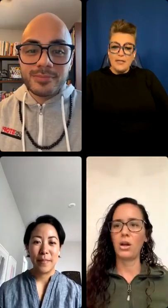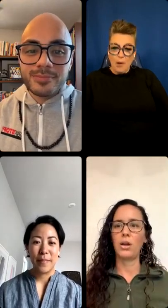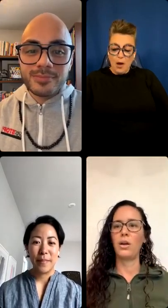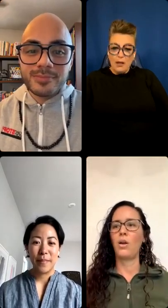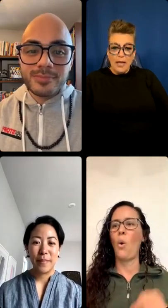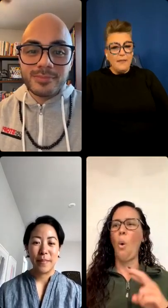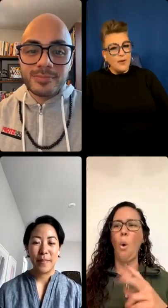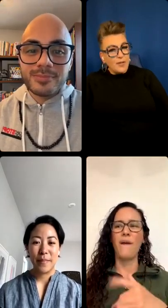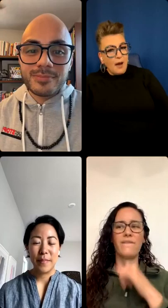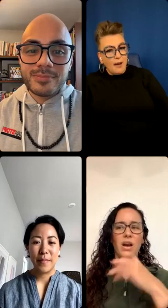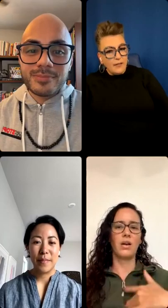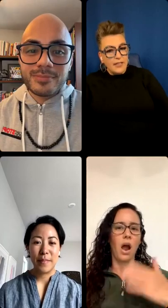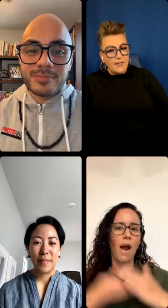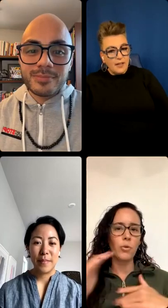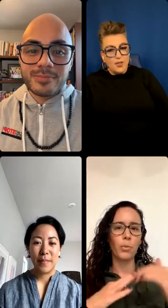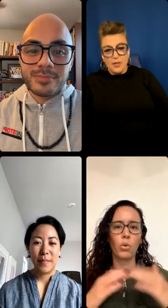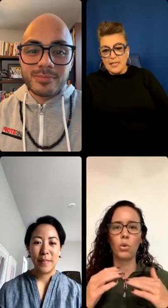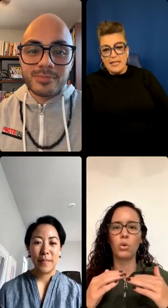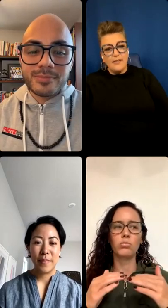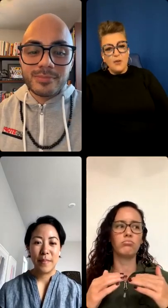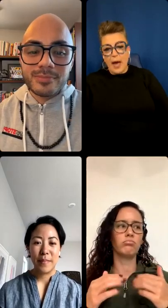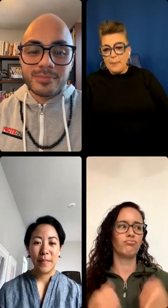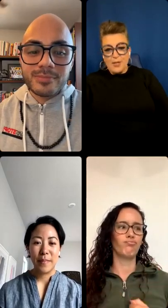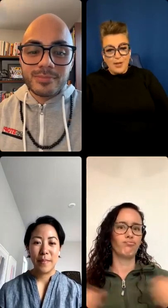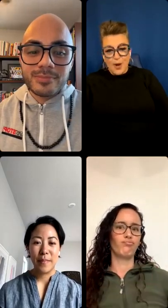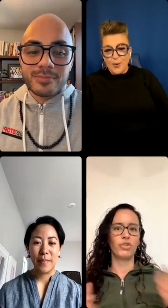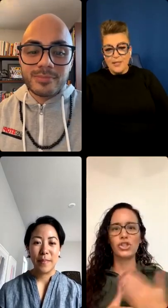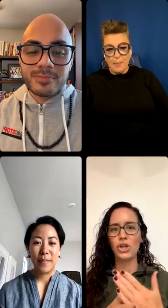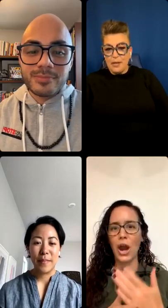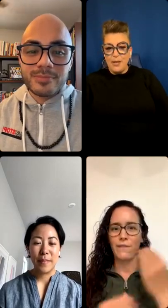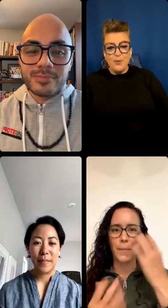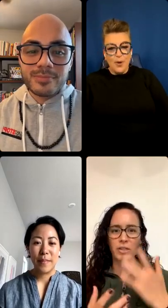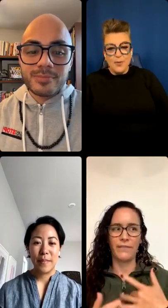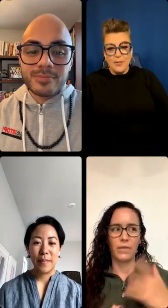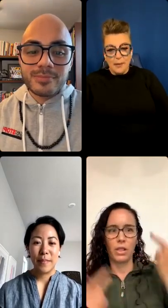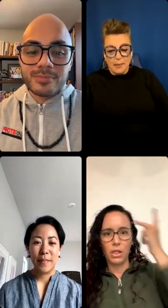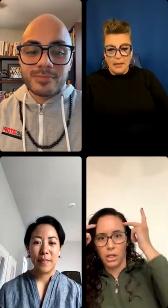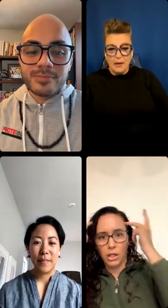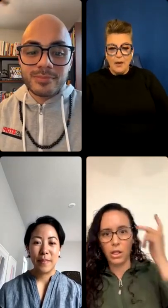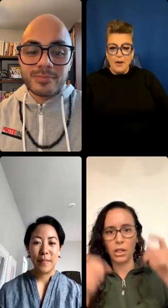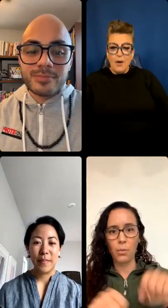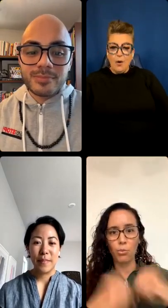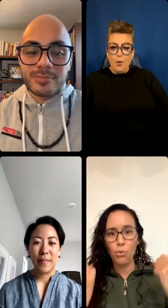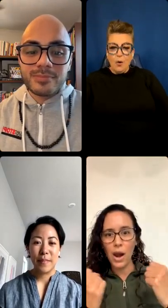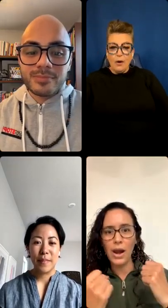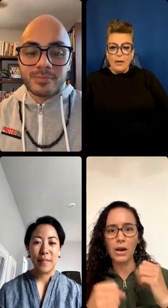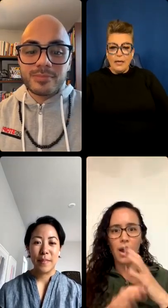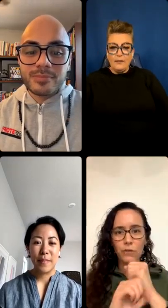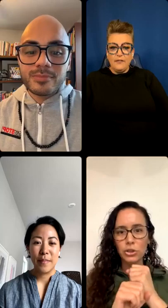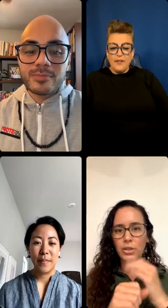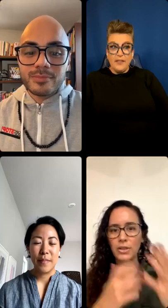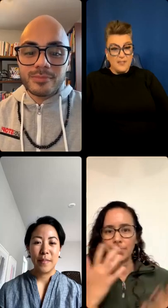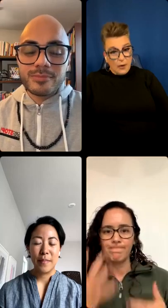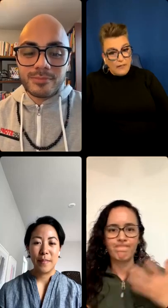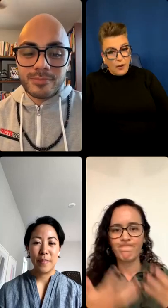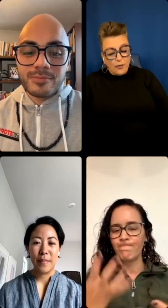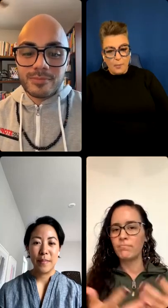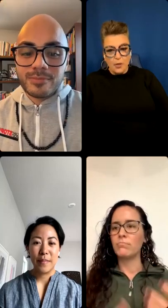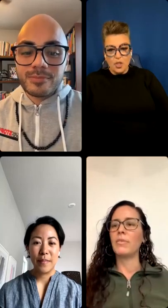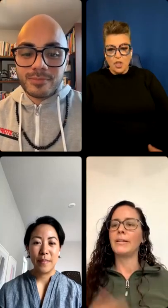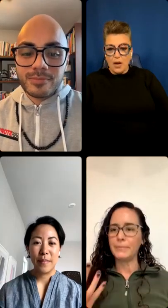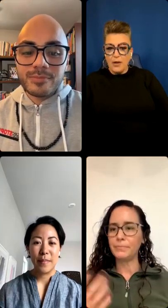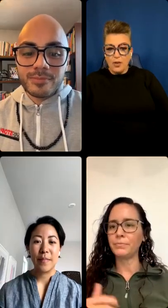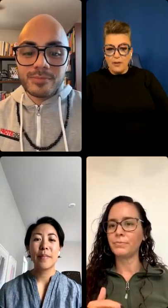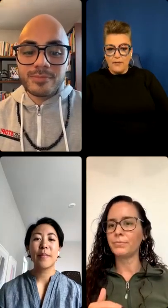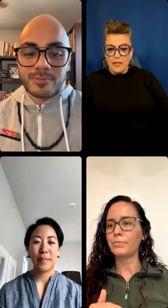very small, and there's a conflict of interest if you happen to know somebody who knows somebody, or it feels very